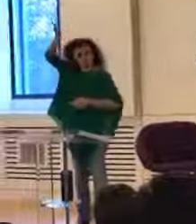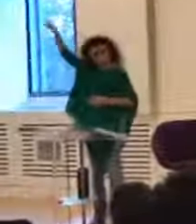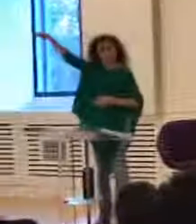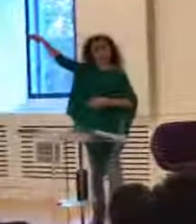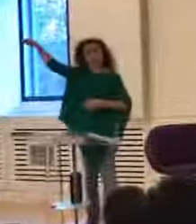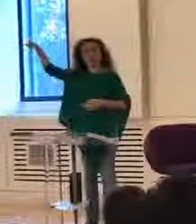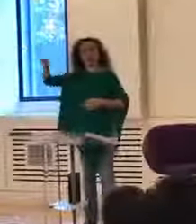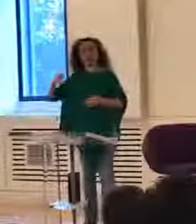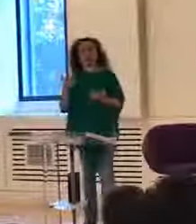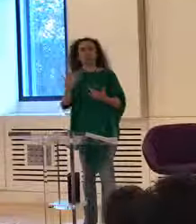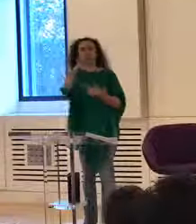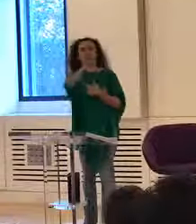minutes walk.